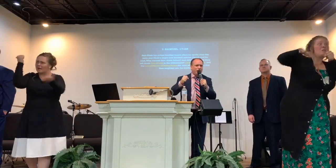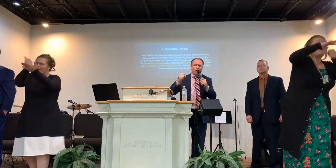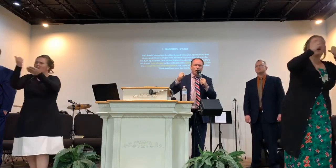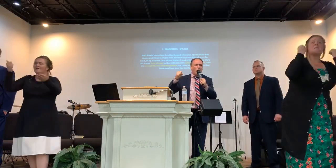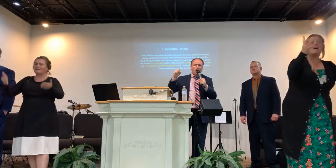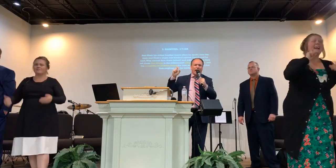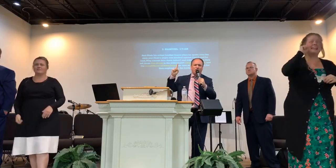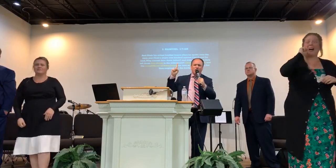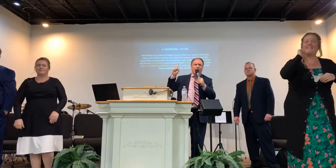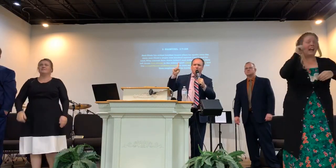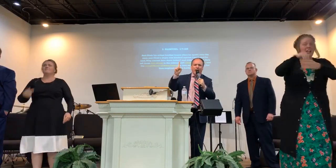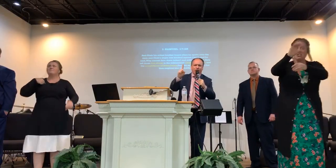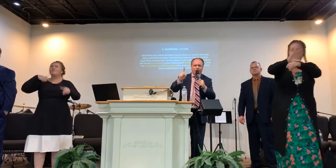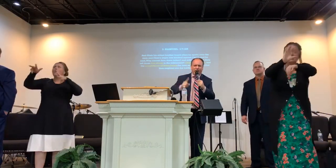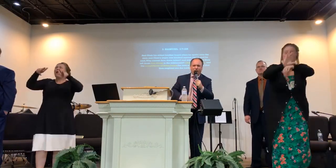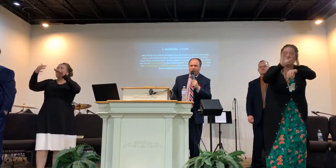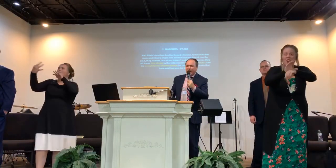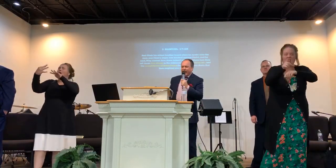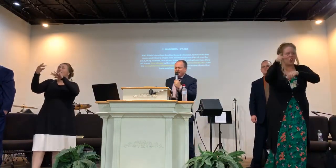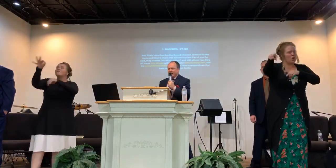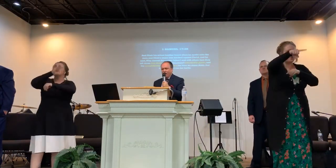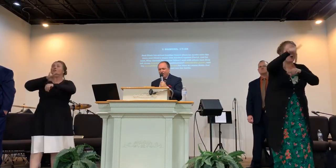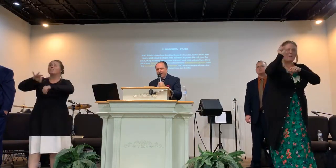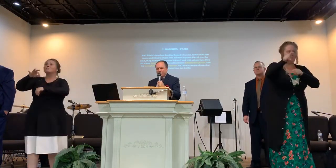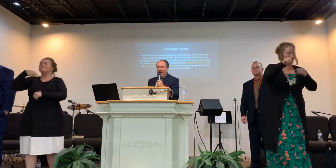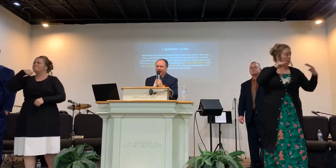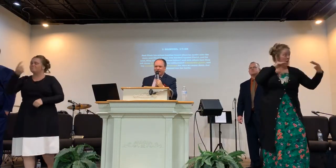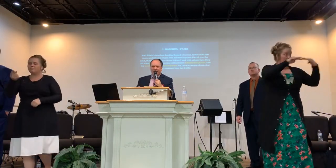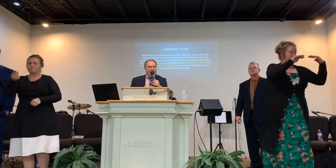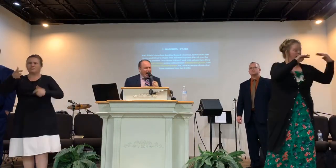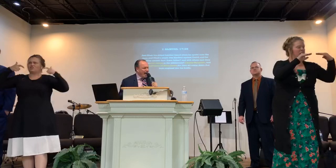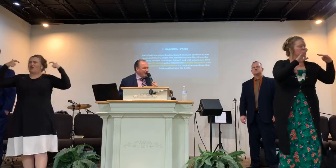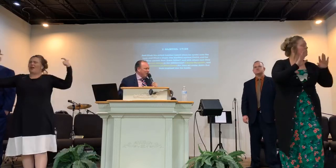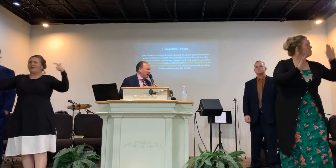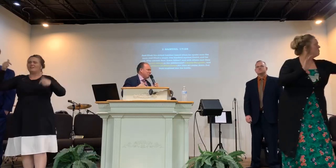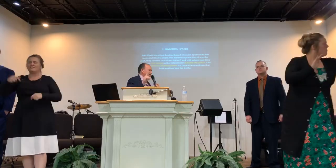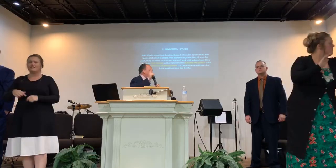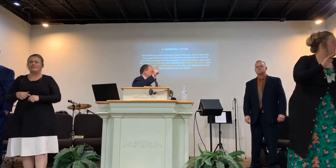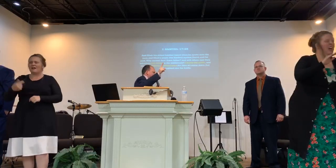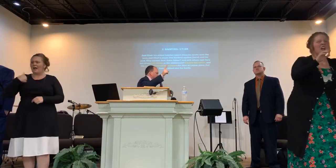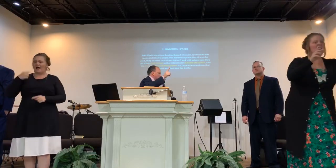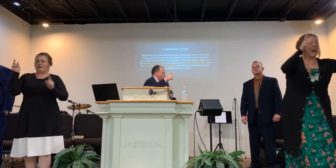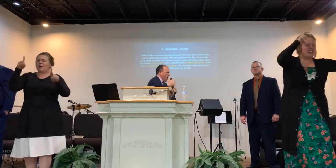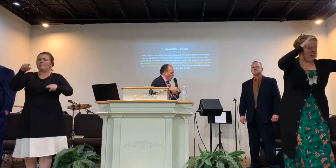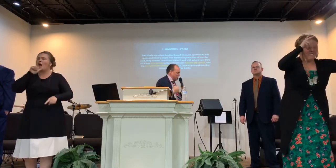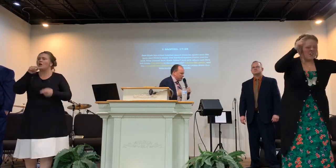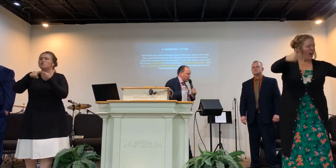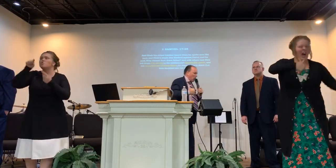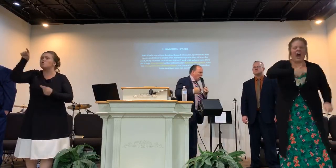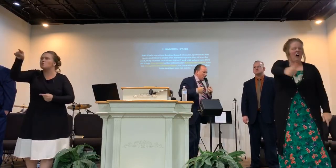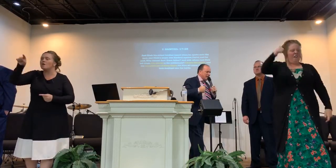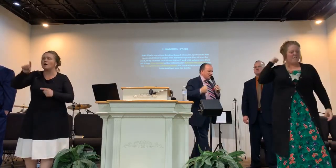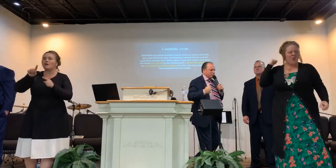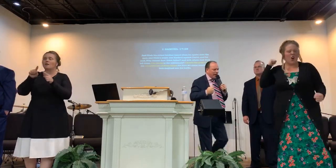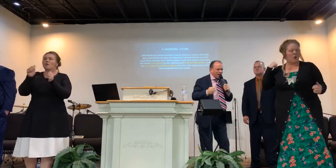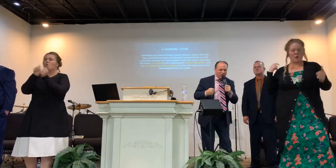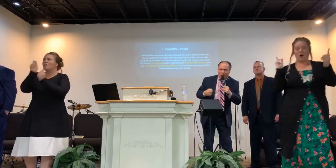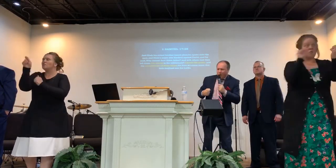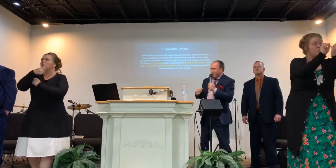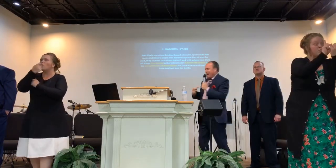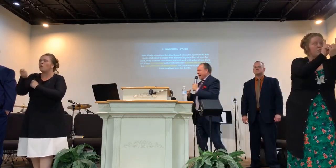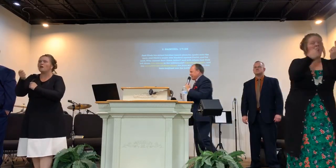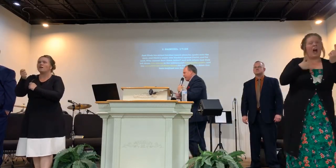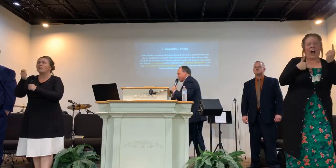Amen. For you to walk out to that battlefield and tell that giant, I come not to you with sword and